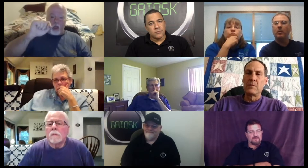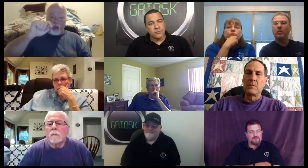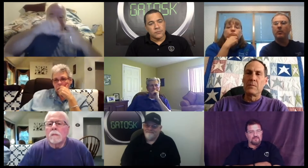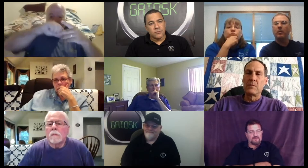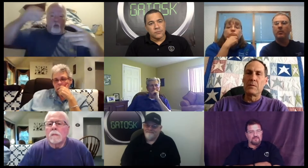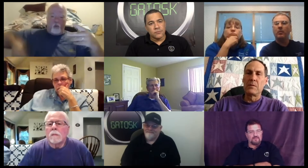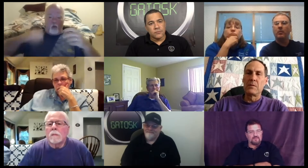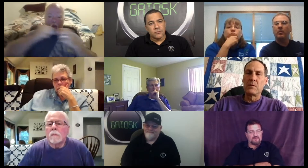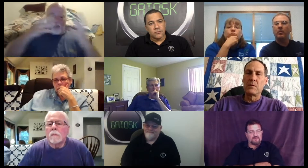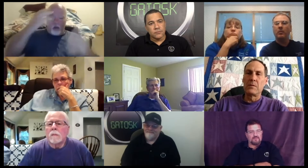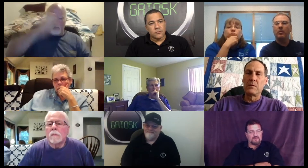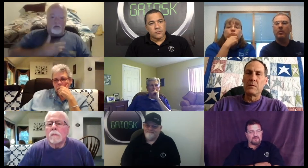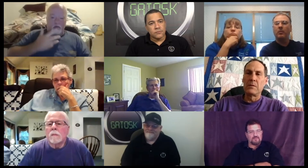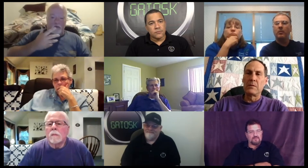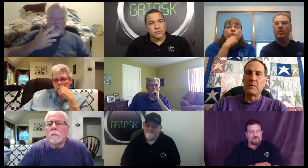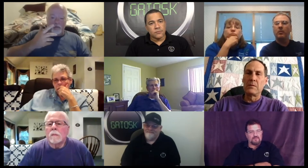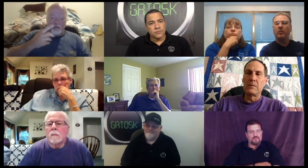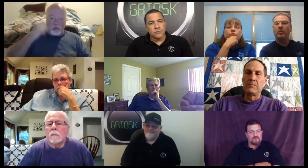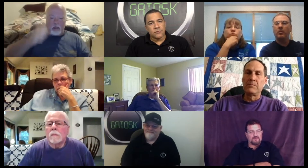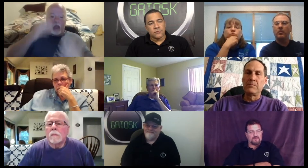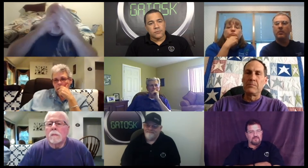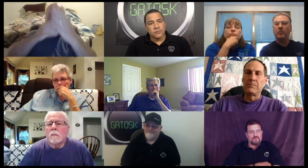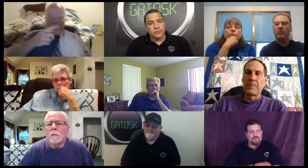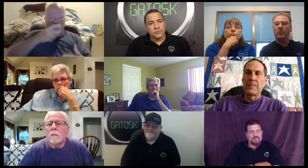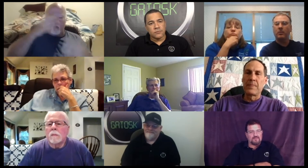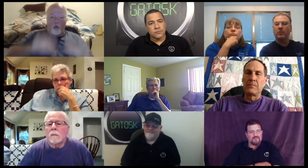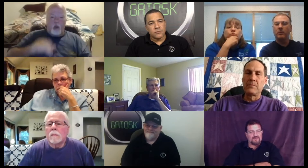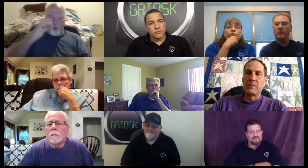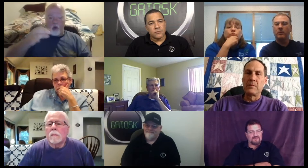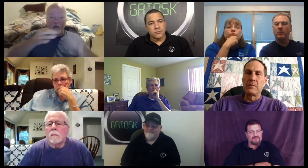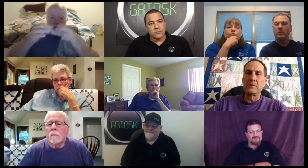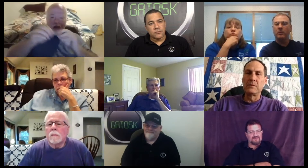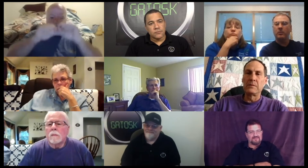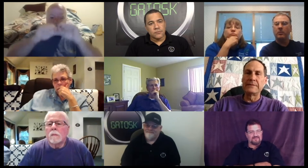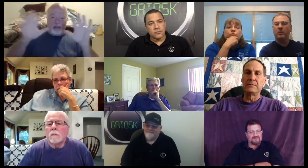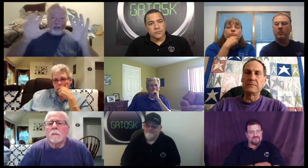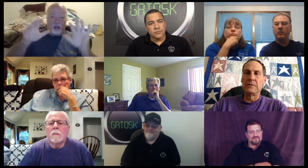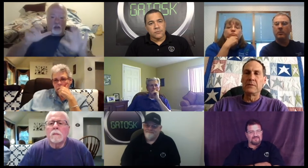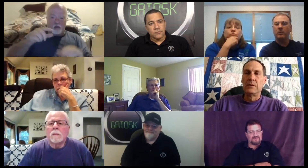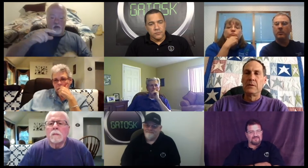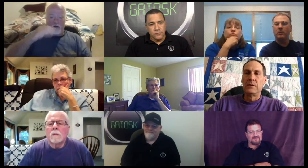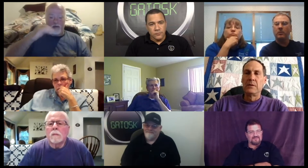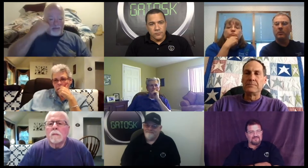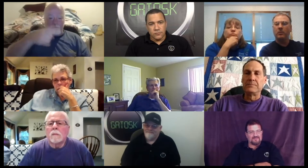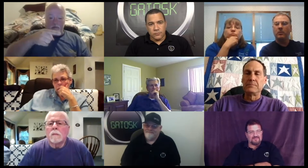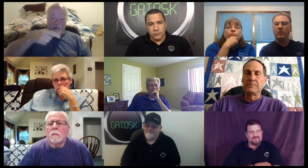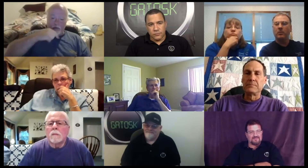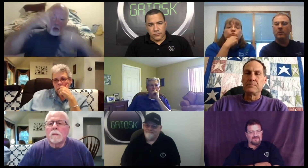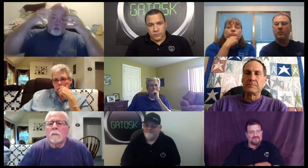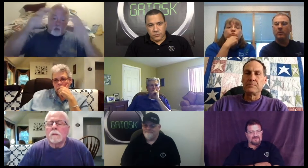they might sue because they said that they were promised that it's lifetime. They might be able to sue about that. Maybe it needs to be explained